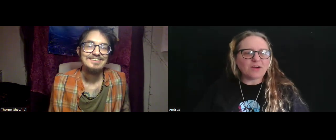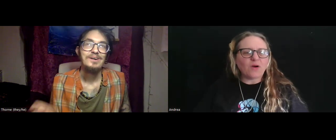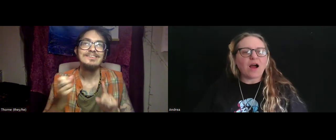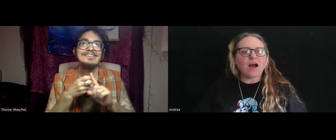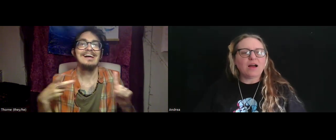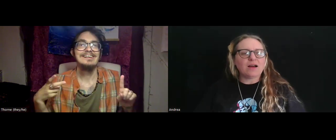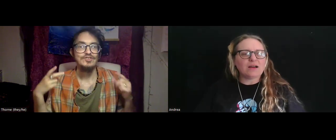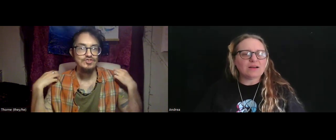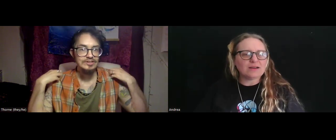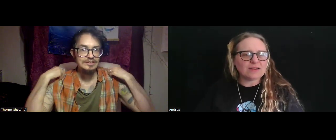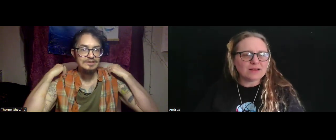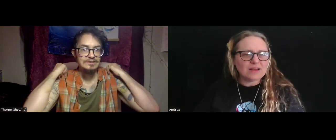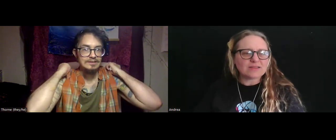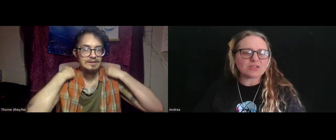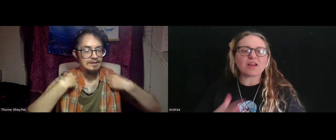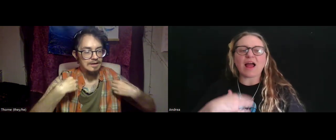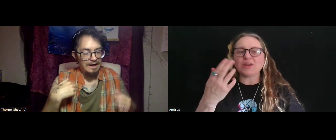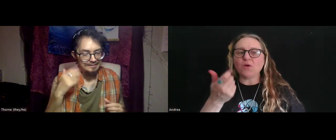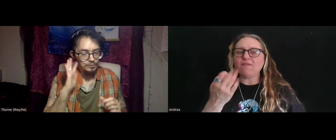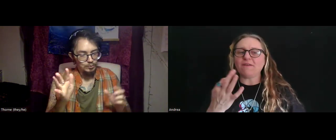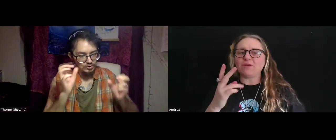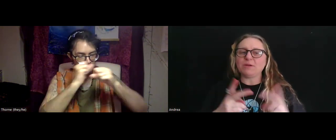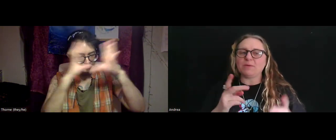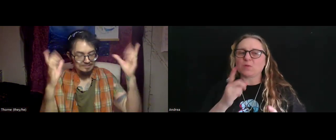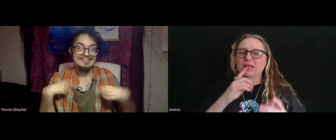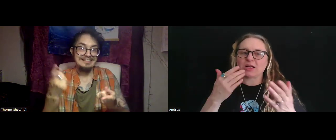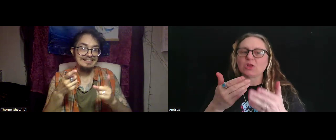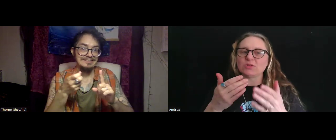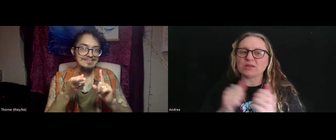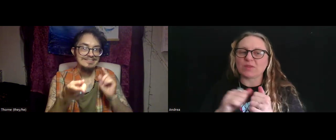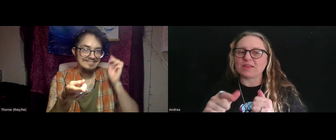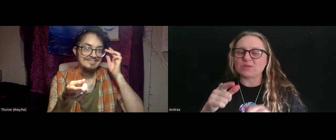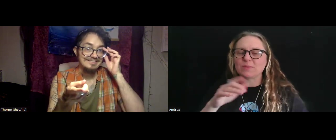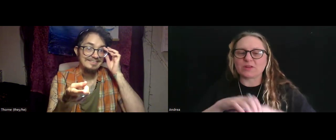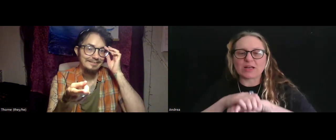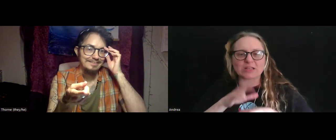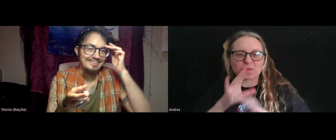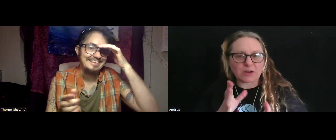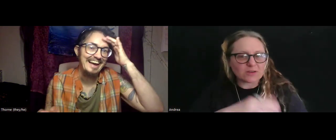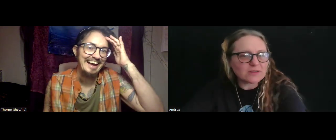So Sagittarius, I know a few people really closely with this one, but they're English speakers.